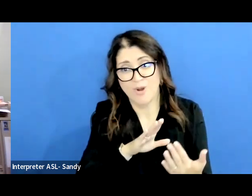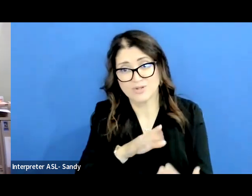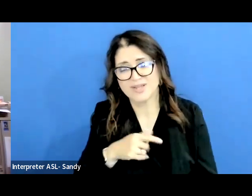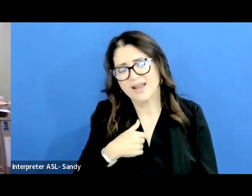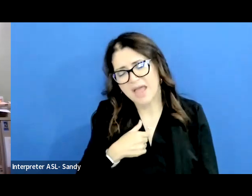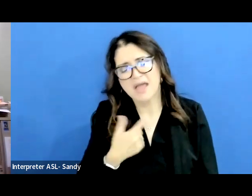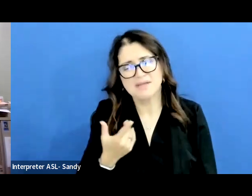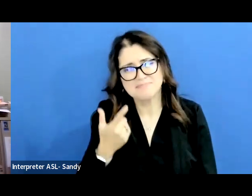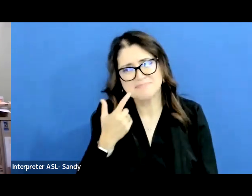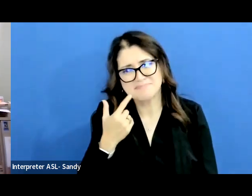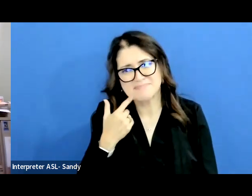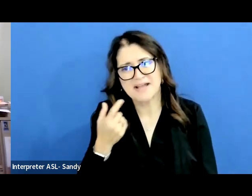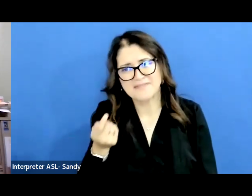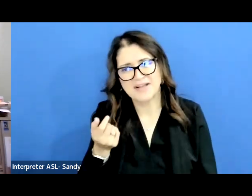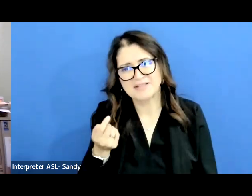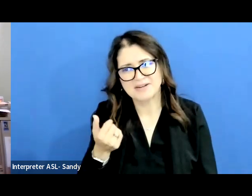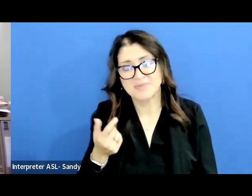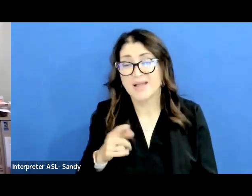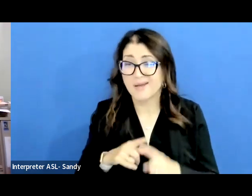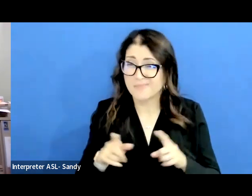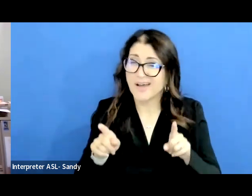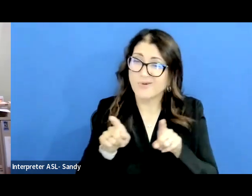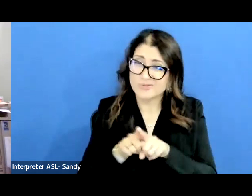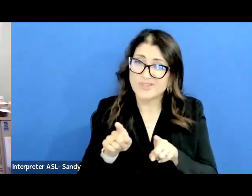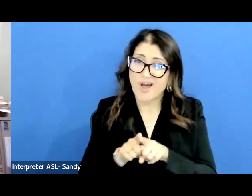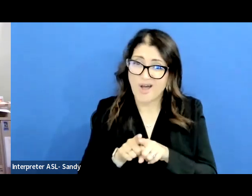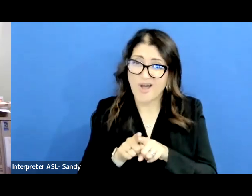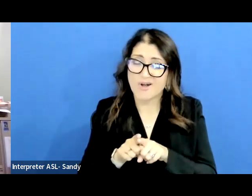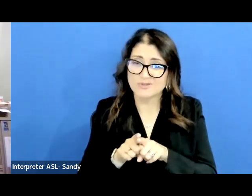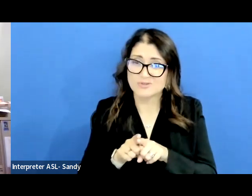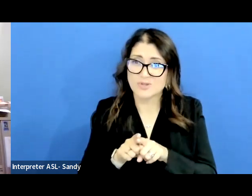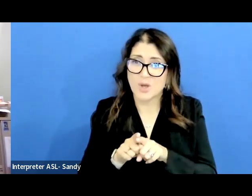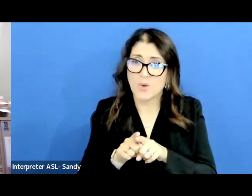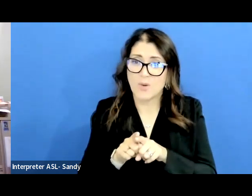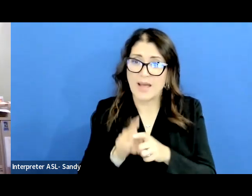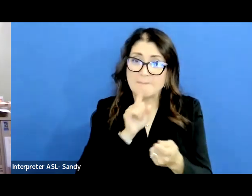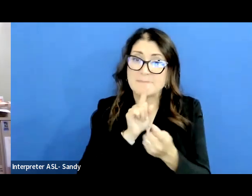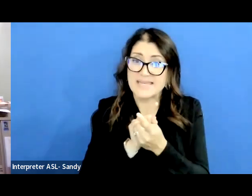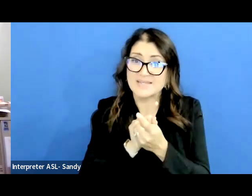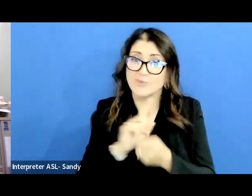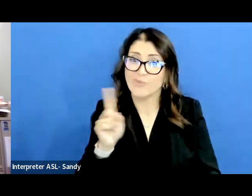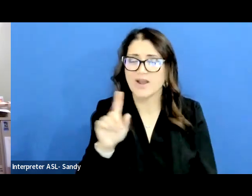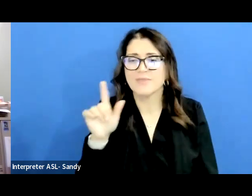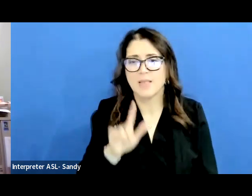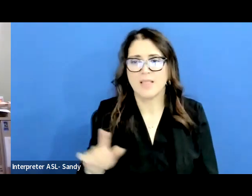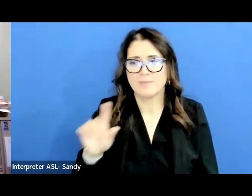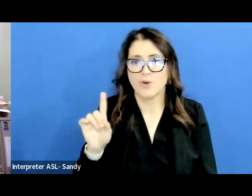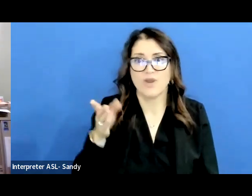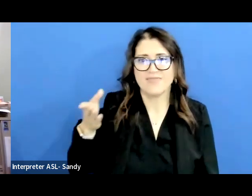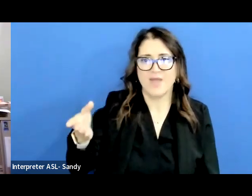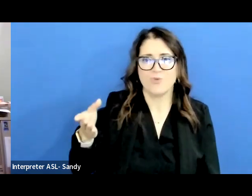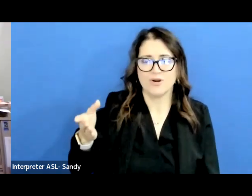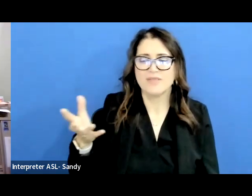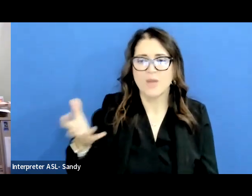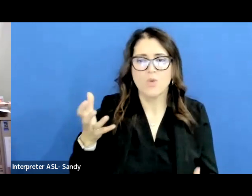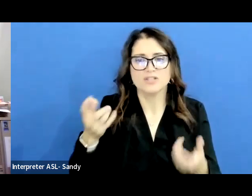me laugh, but it was also meeting the library where they were. They wanted to try something. So they wanted to